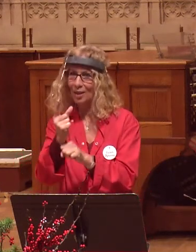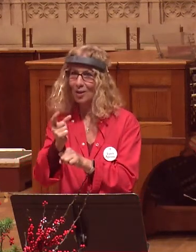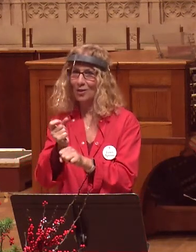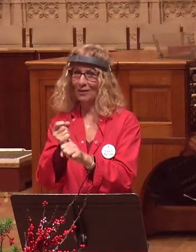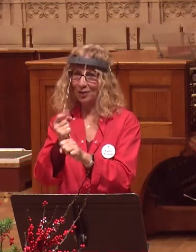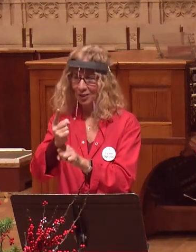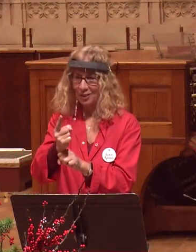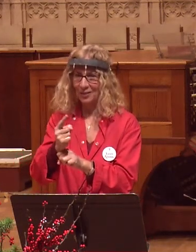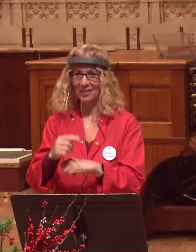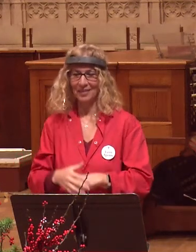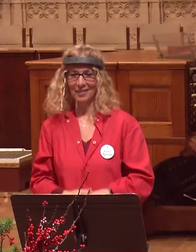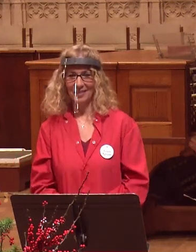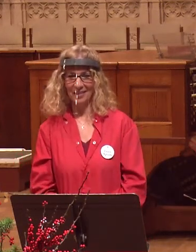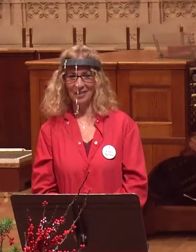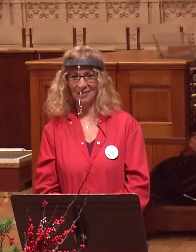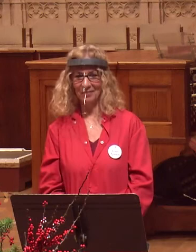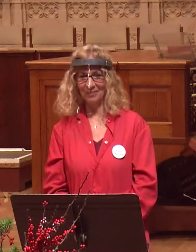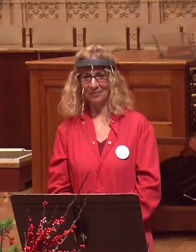year.